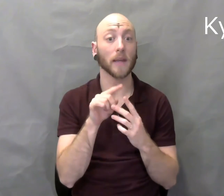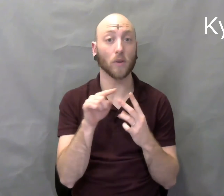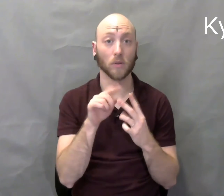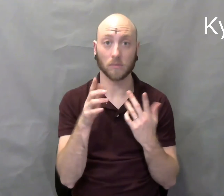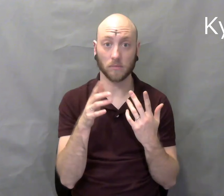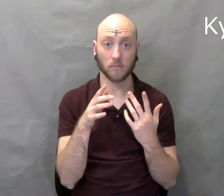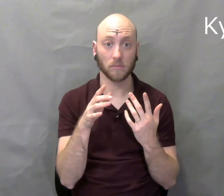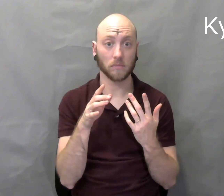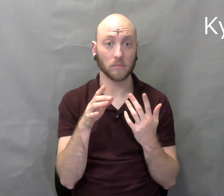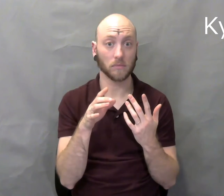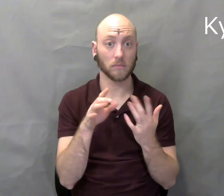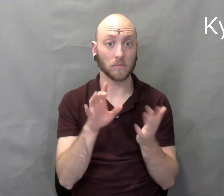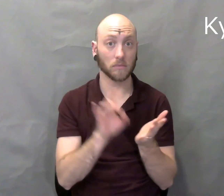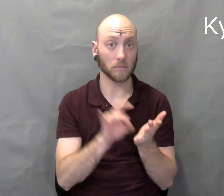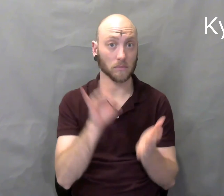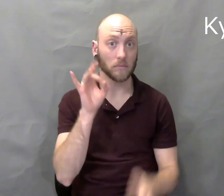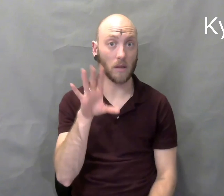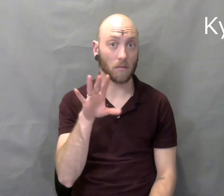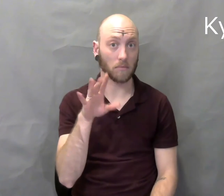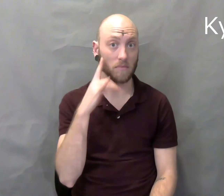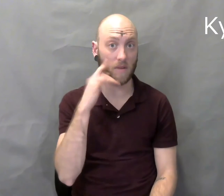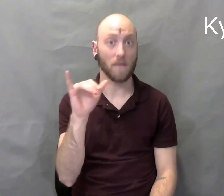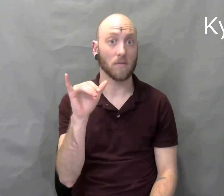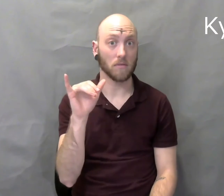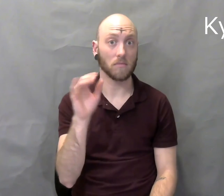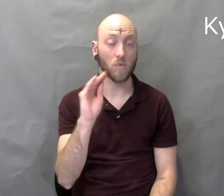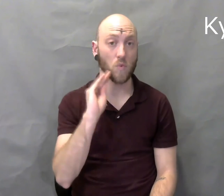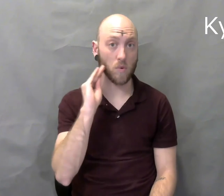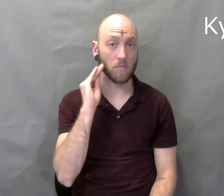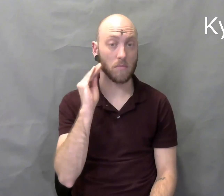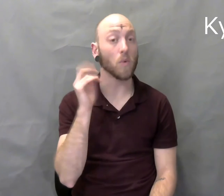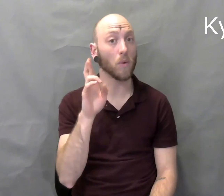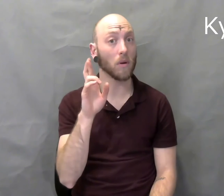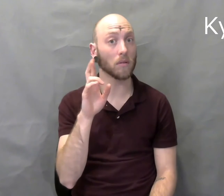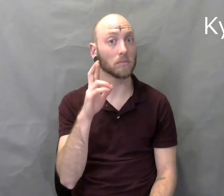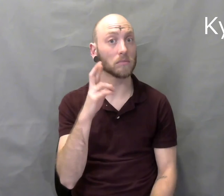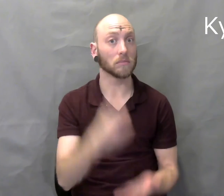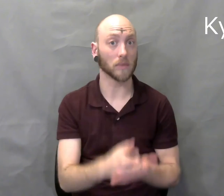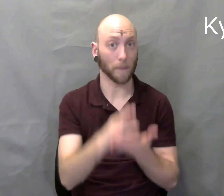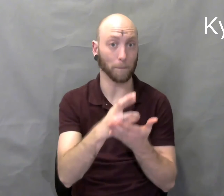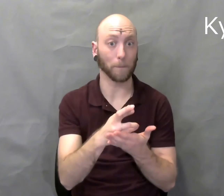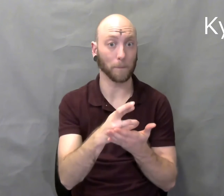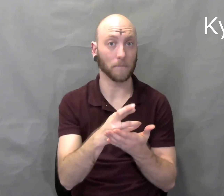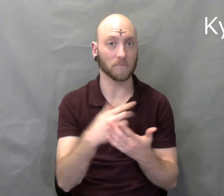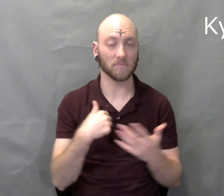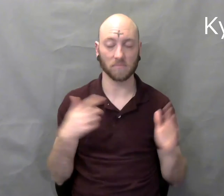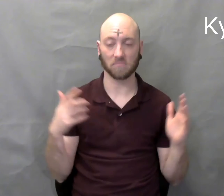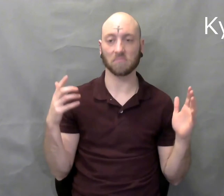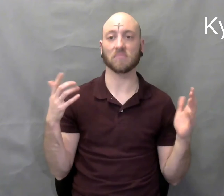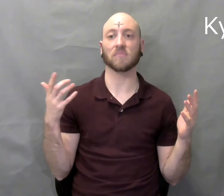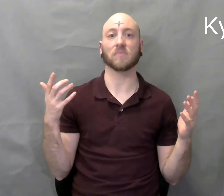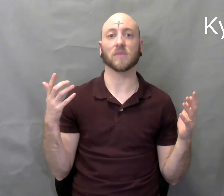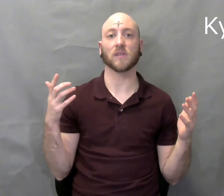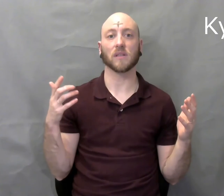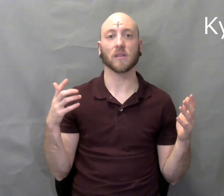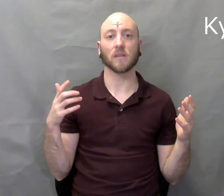Either you get kicked out of the house and it would be for real and you'd be on the street, or you go to rehab. And I didn't go to rehab because I was like, ooh, I